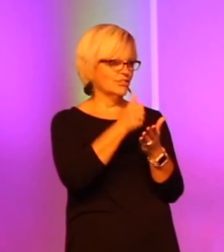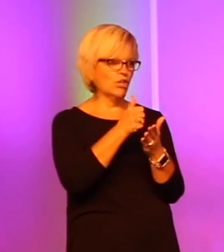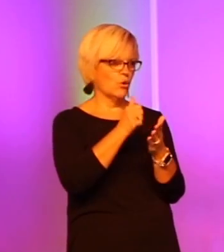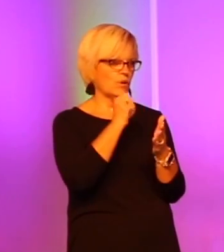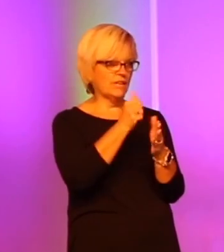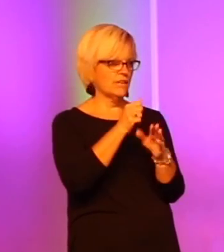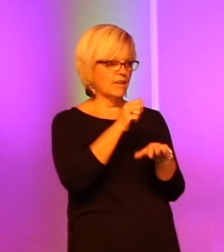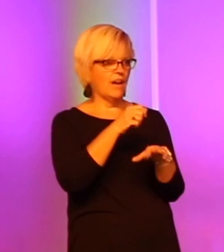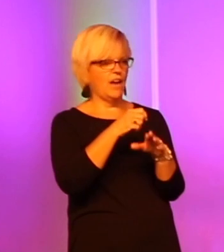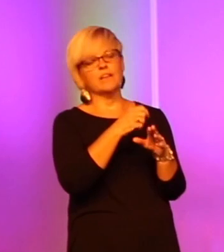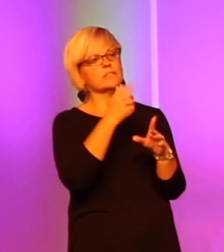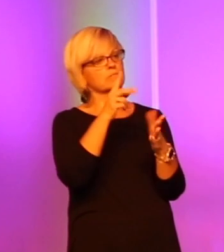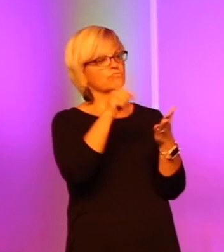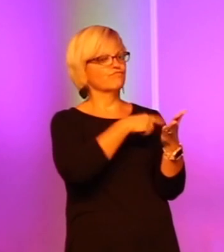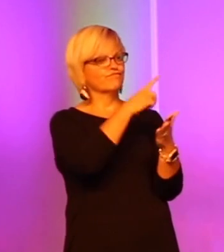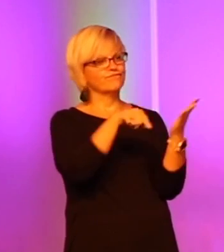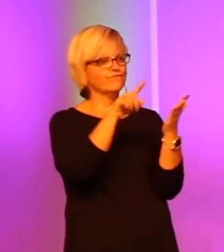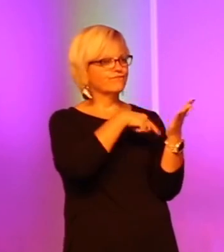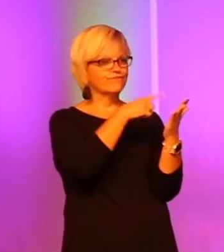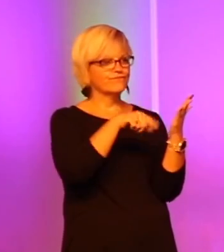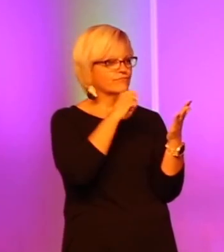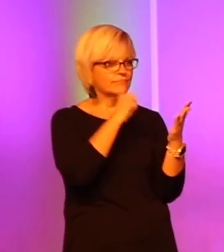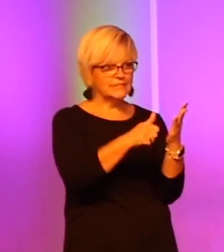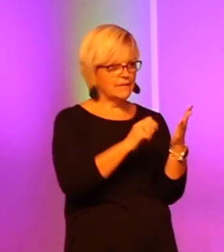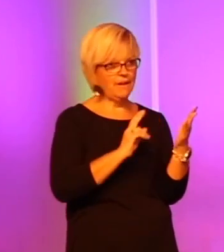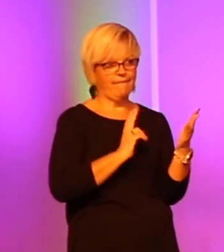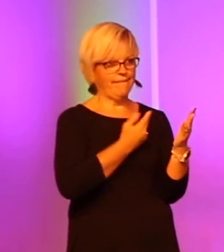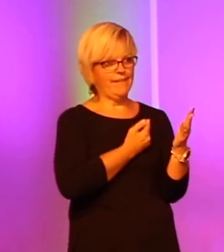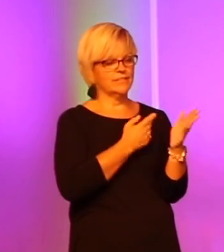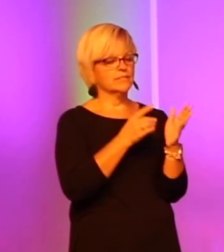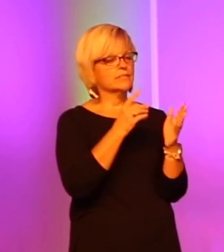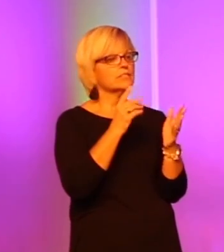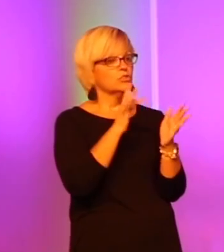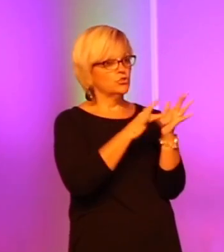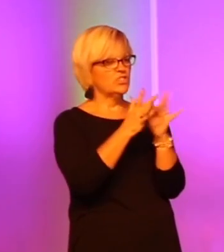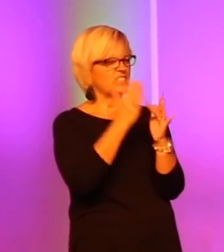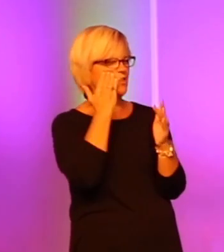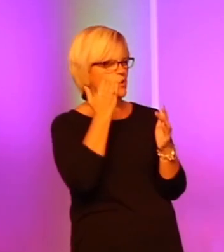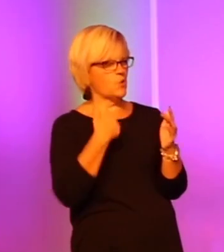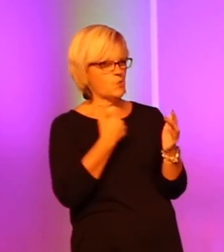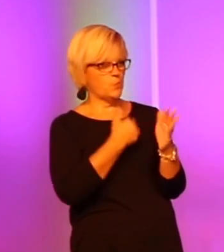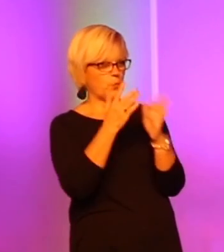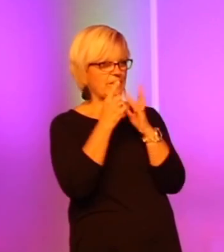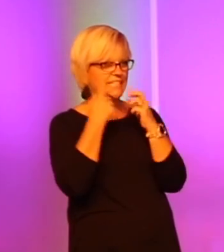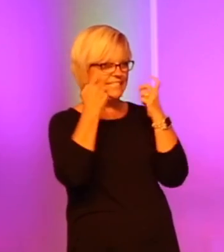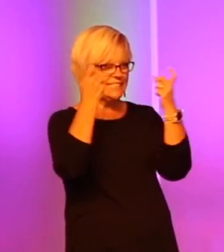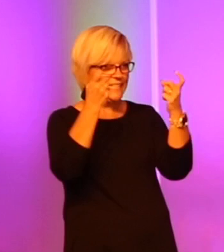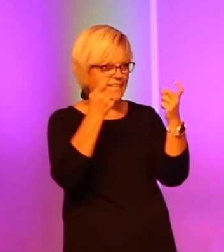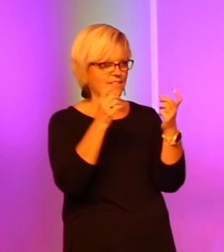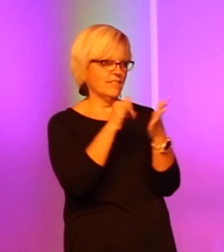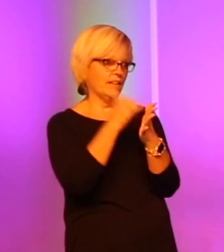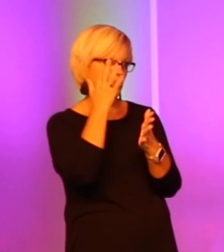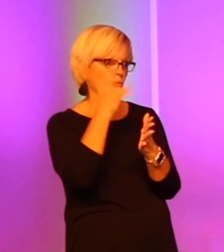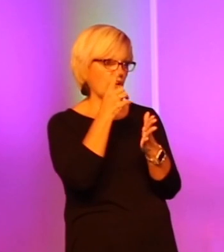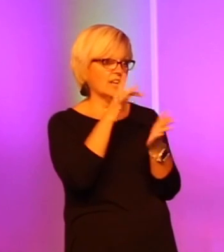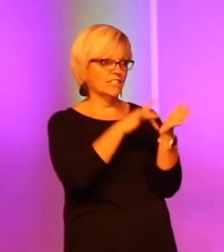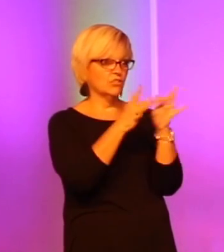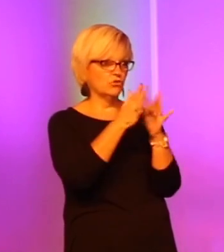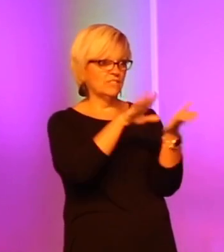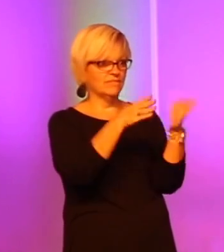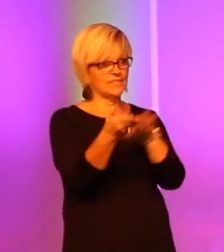us through that. The beauty of Jesus is that he knows that we sin, and that's why he died.